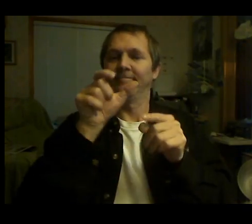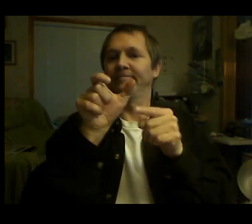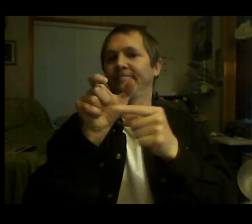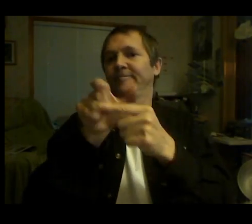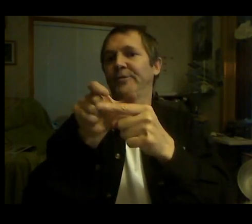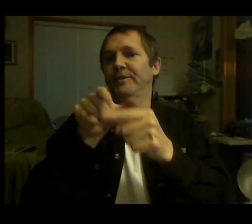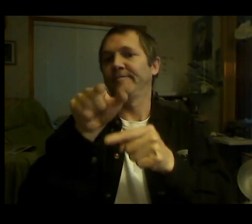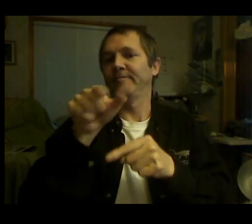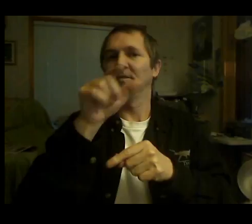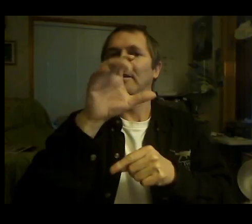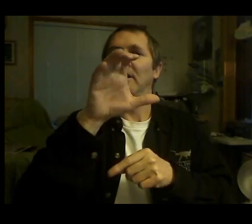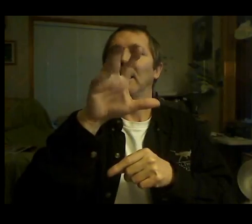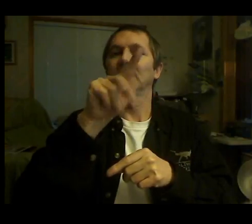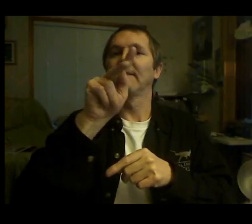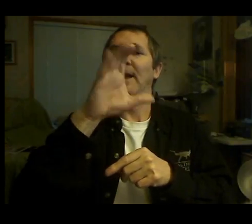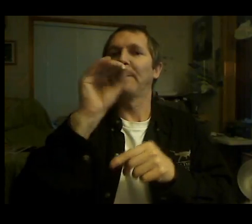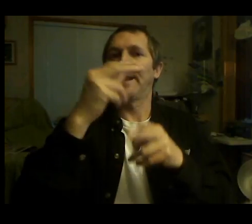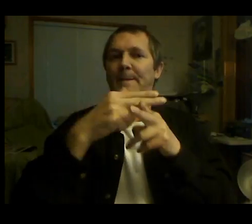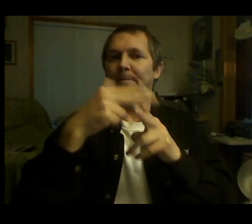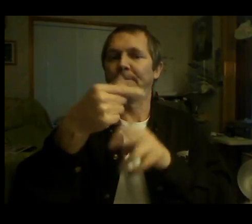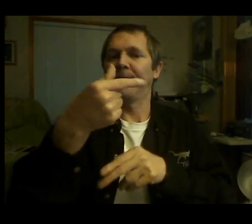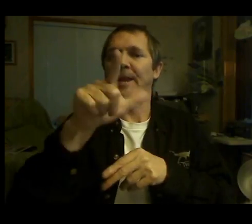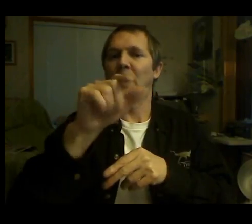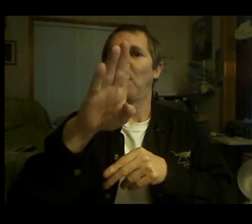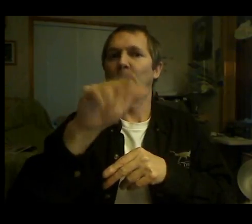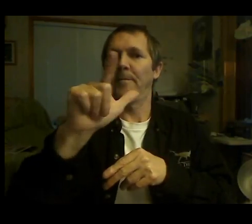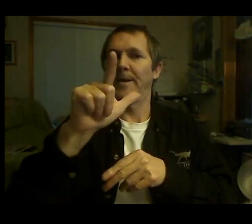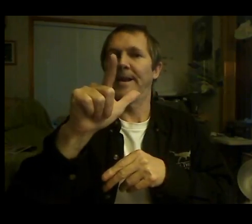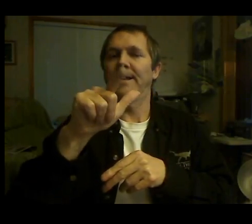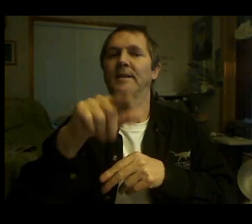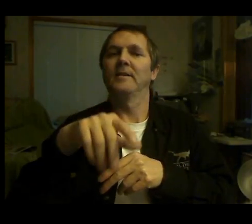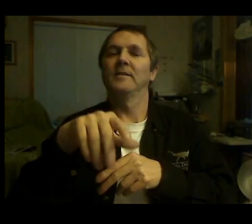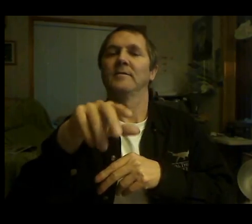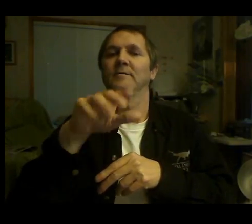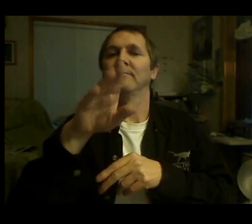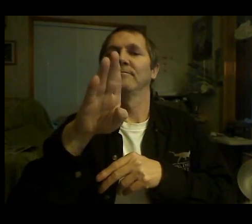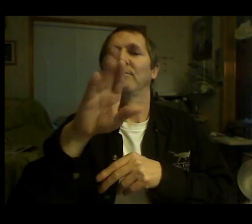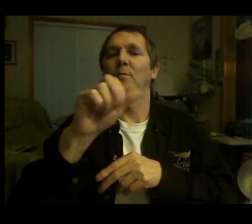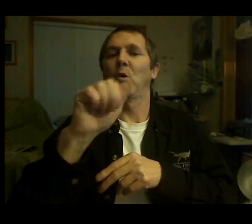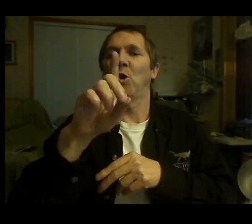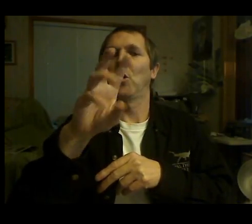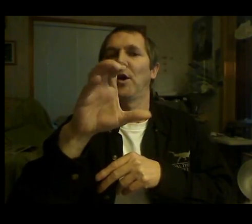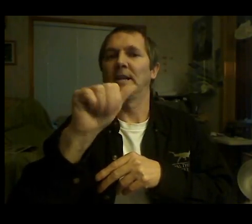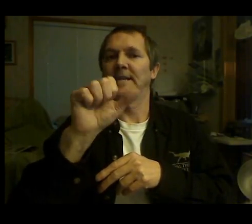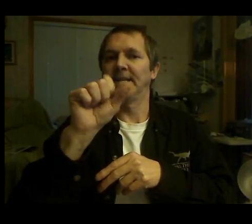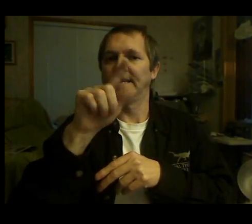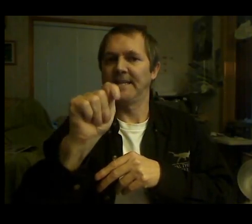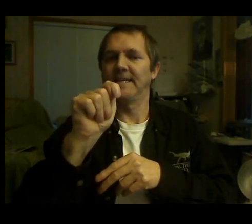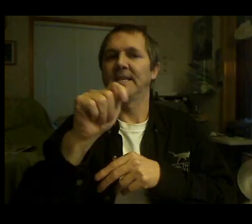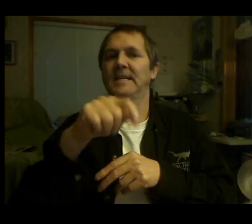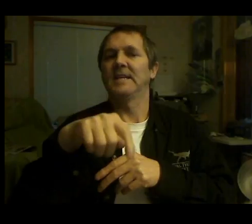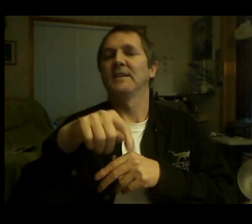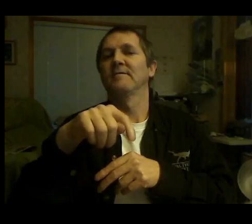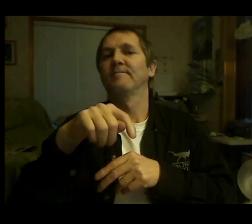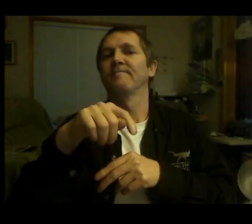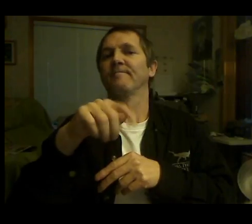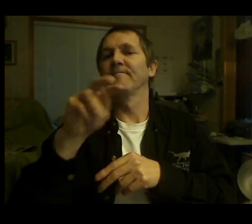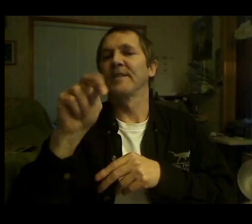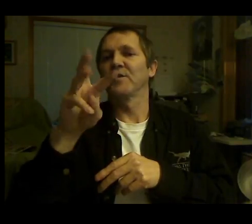racism. Local Republicans say the race factor is exaggerated, and Obama is just too liberal for his parts. Whatever the reason, Obama's chance